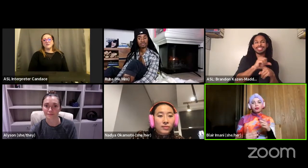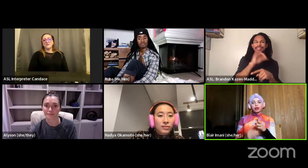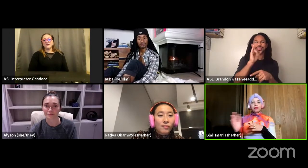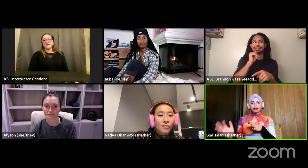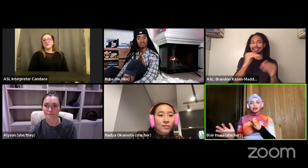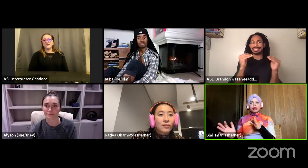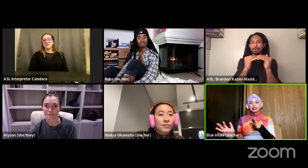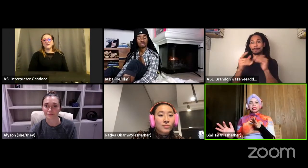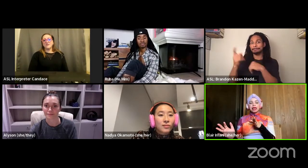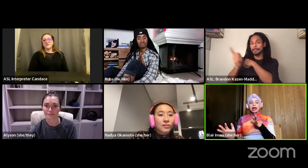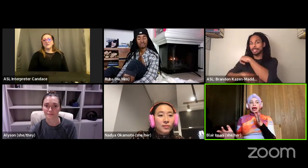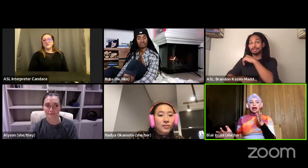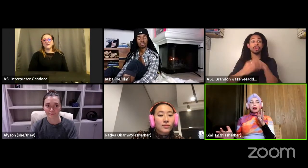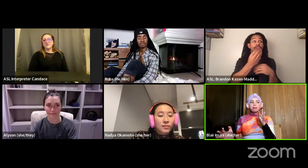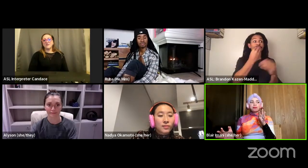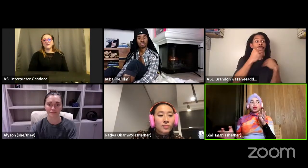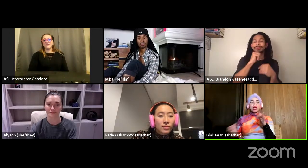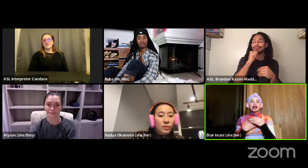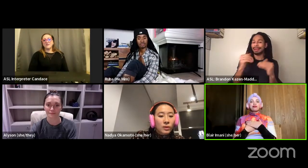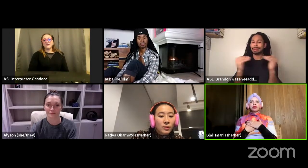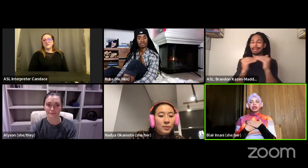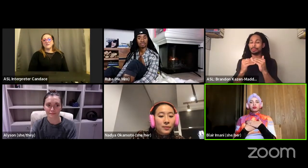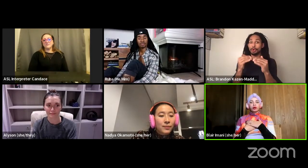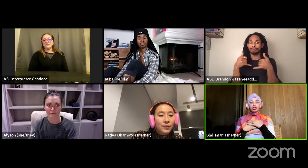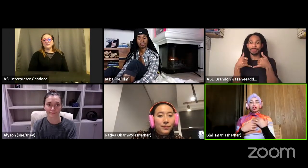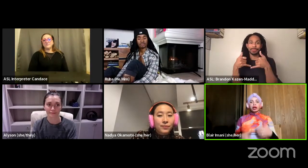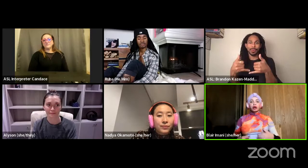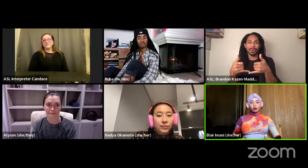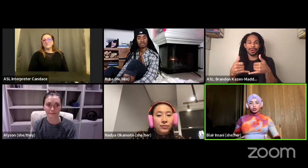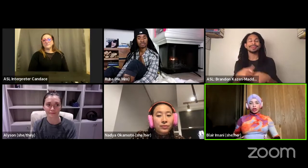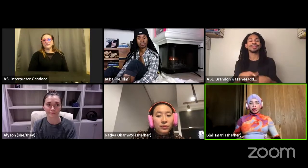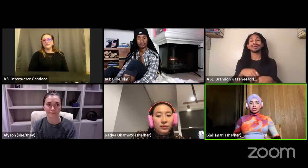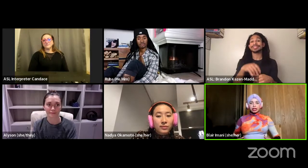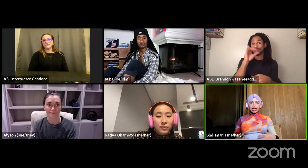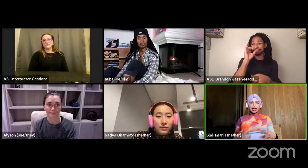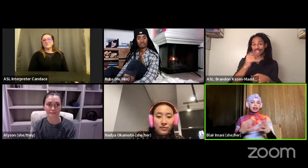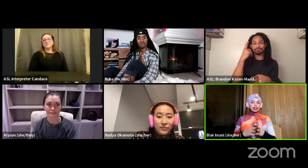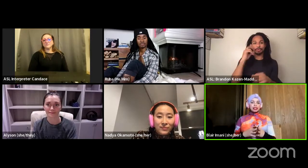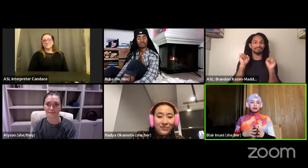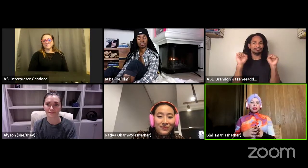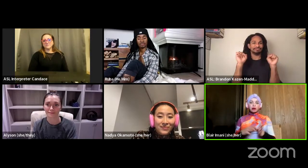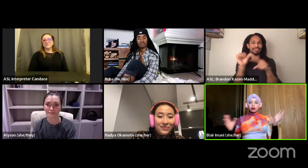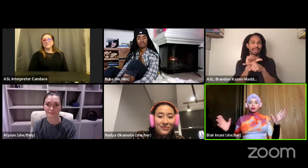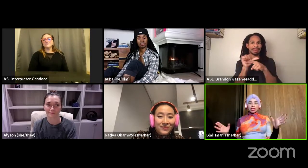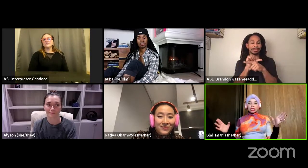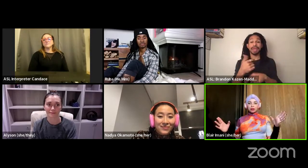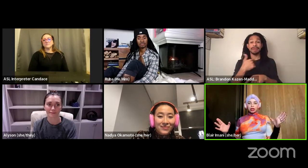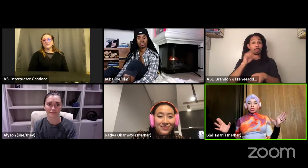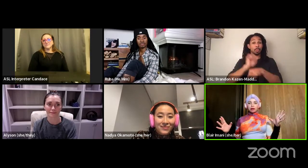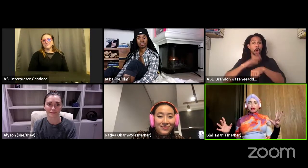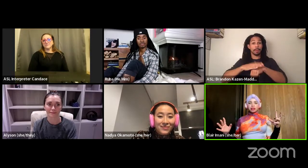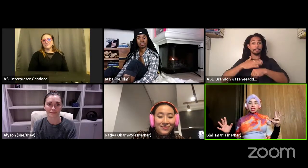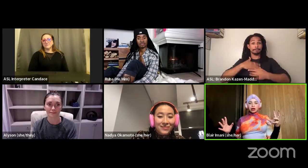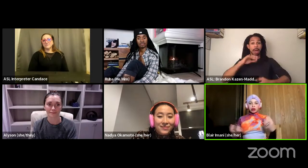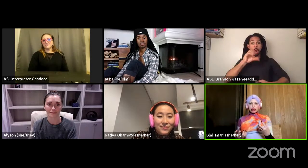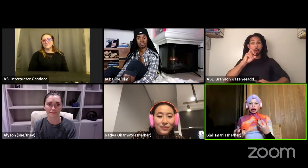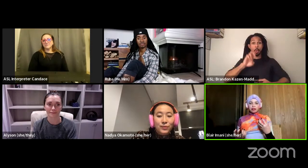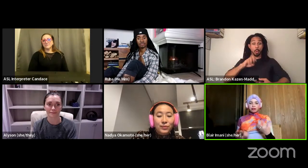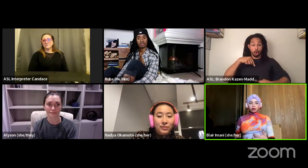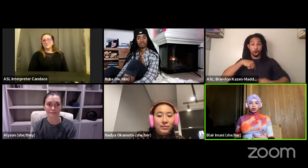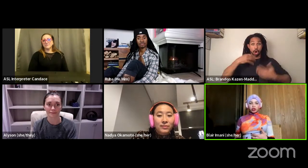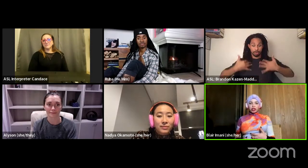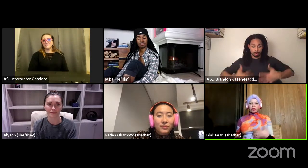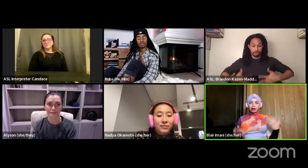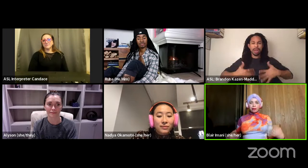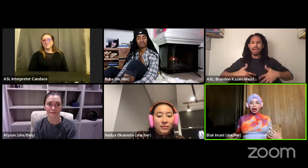and fat phobia and fitness. I have been working on my core strength. That doesn't mean that I want a flat tummy. It means that I want